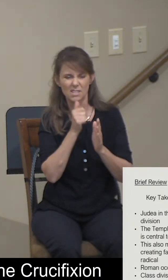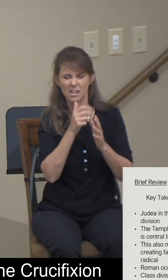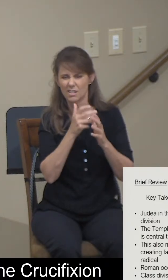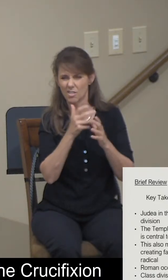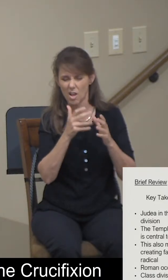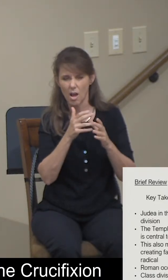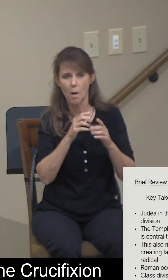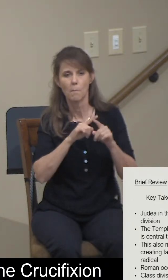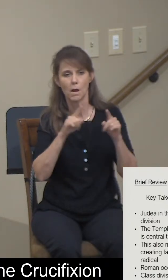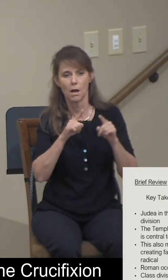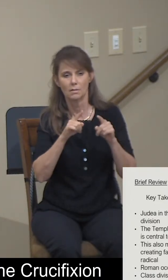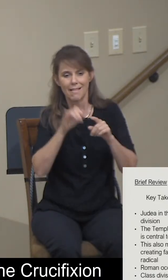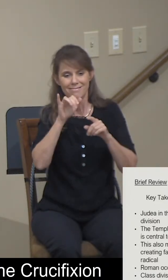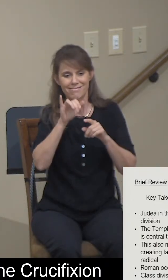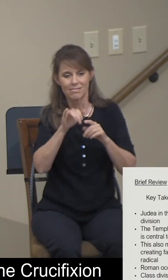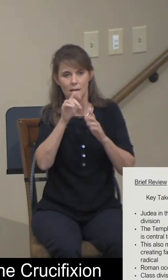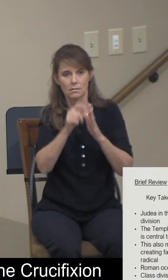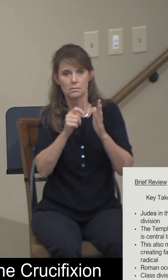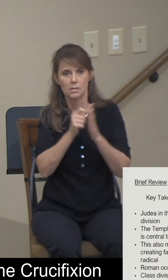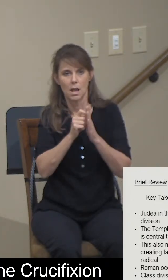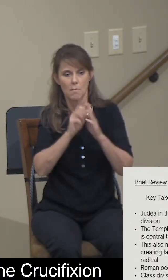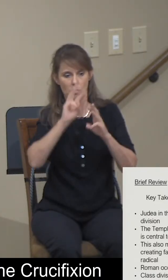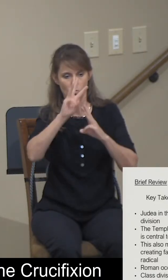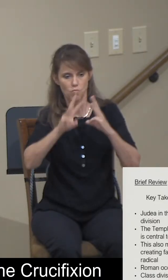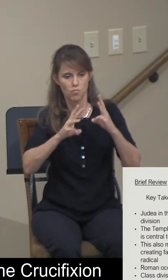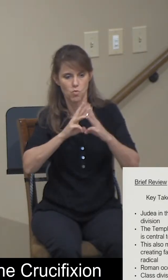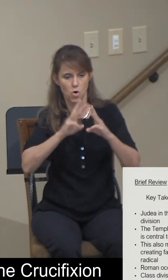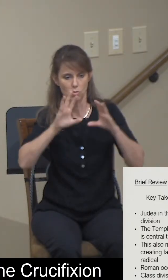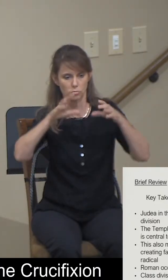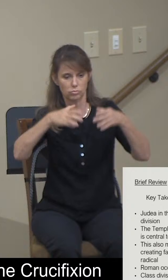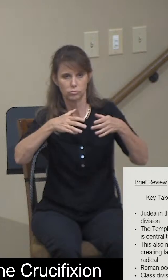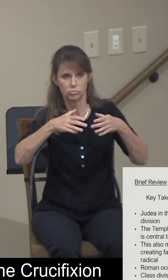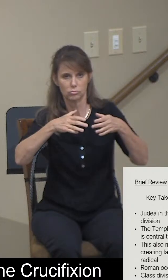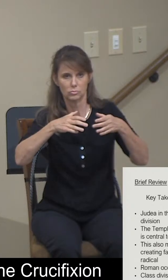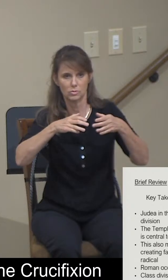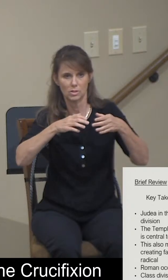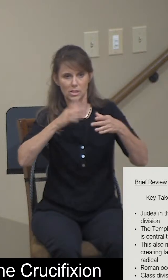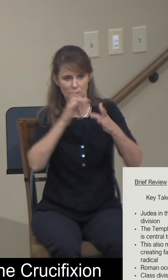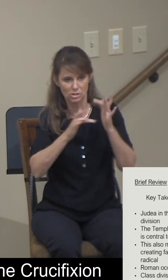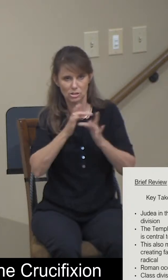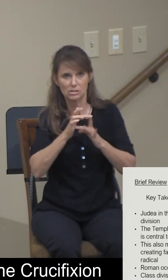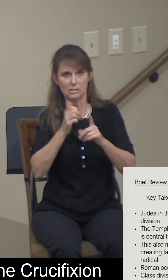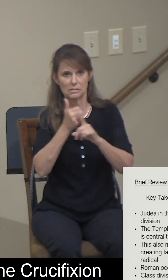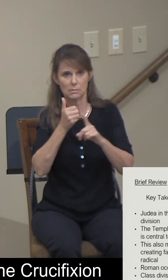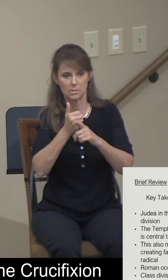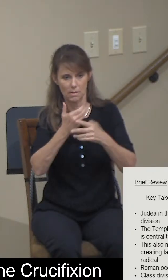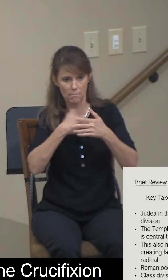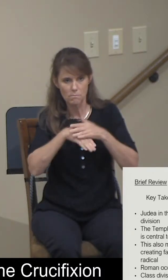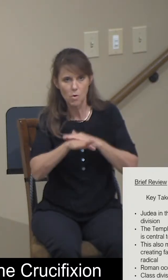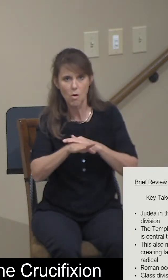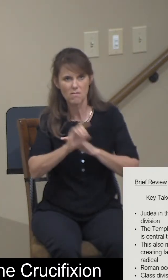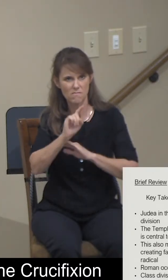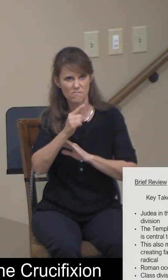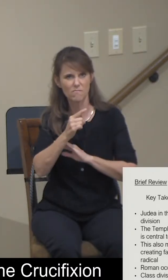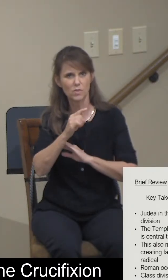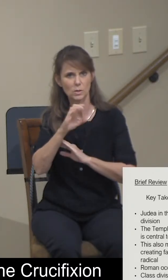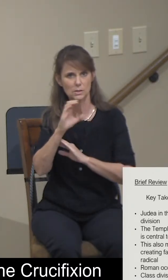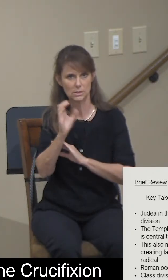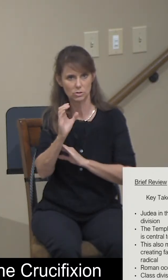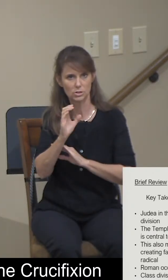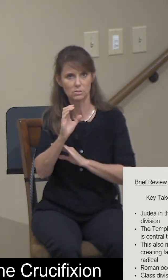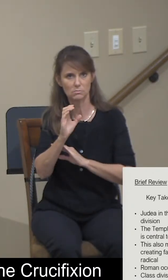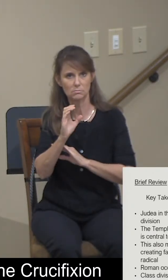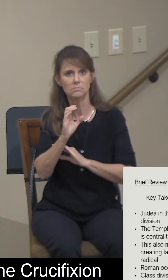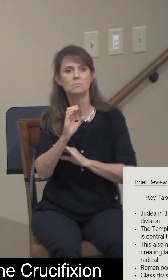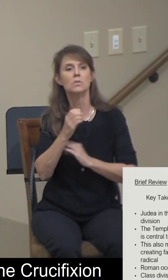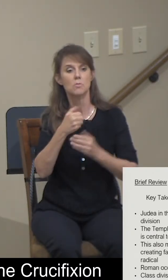into the world of the first century and into the world that Jesus is not only born in, but in the world in which he ministers in and is ultimately crucified. Last